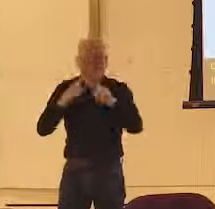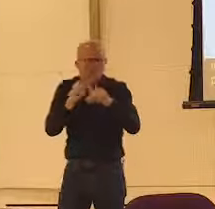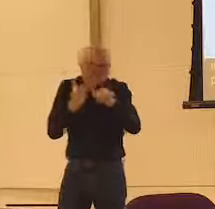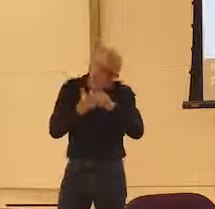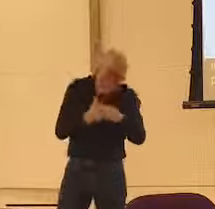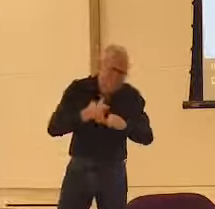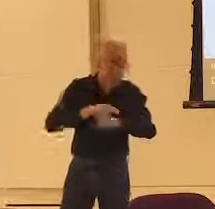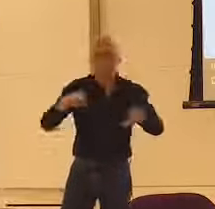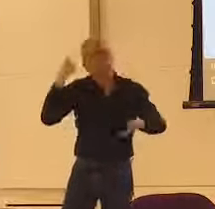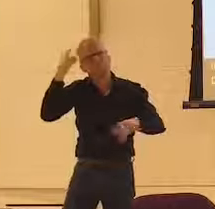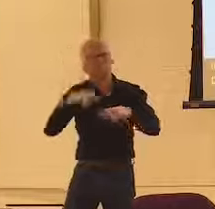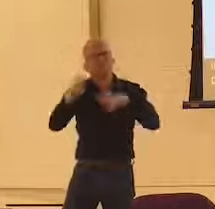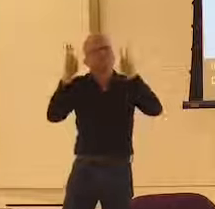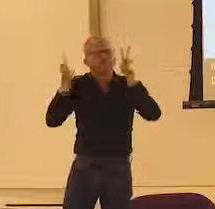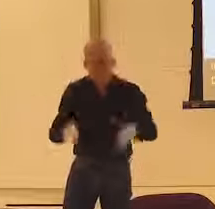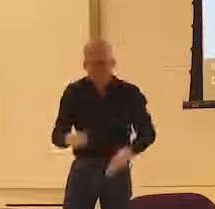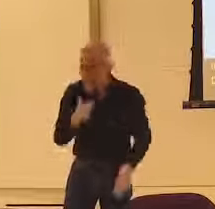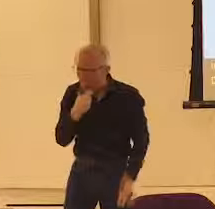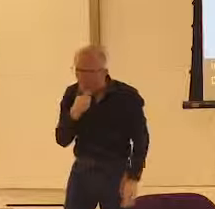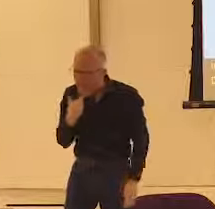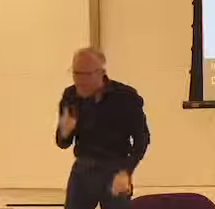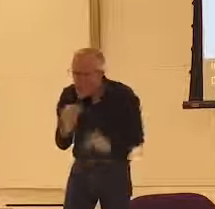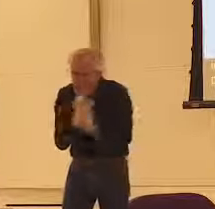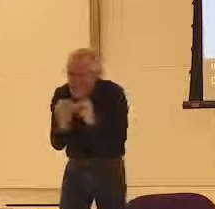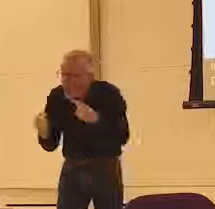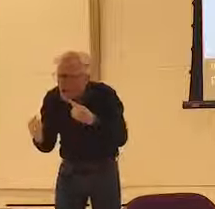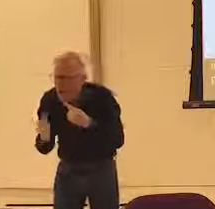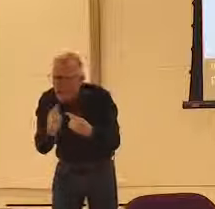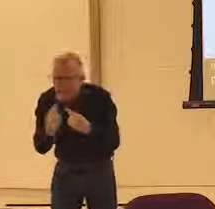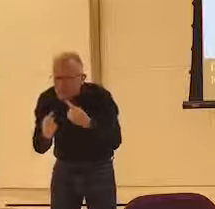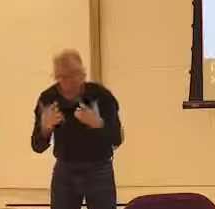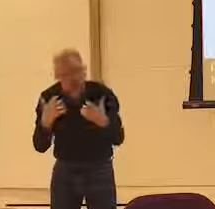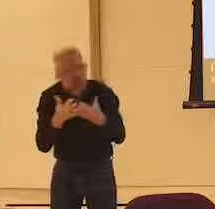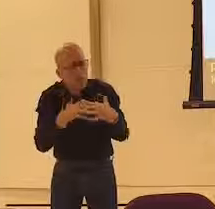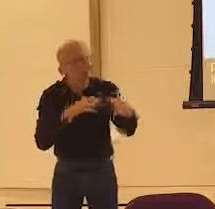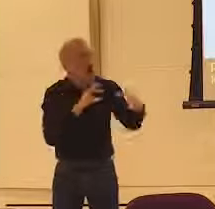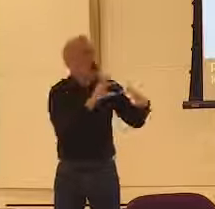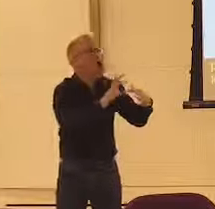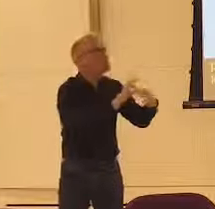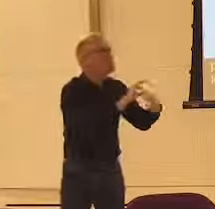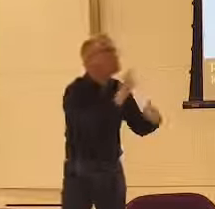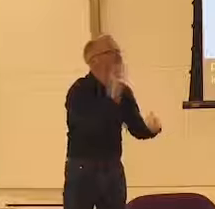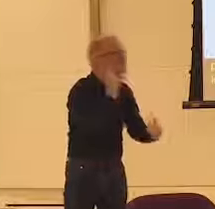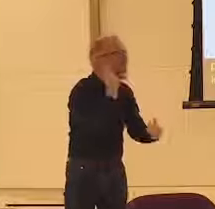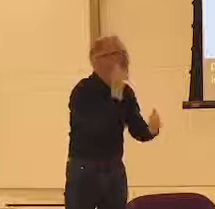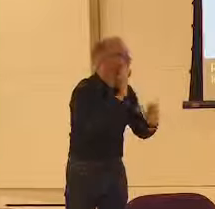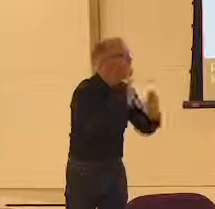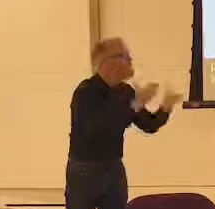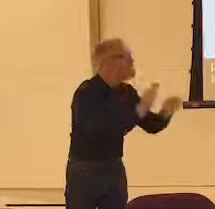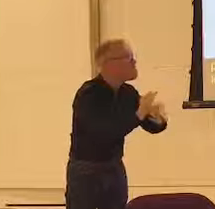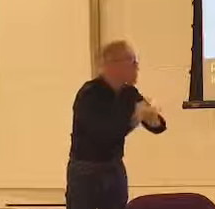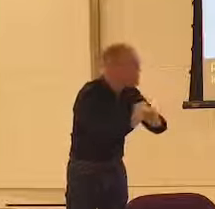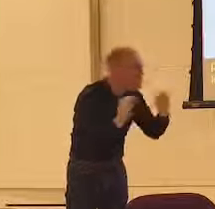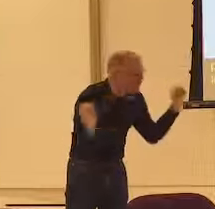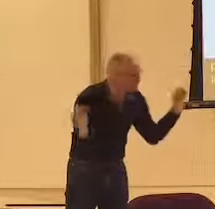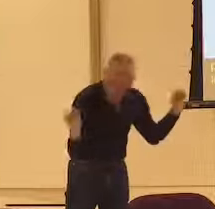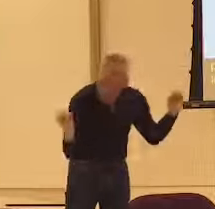home of leaflet of we can help you, support line, but actually there is no information from me